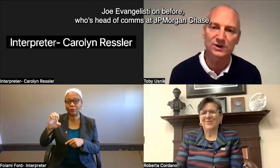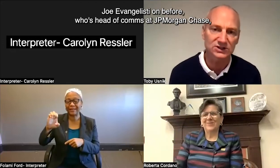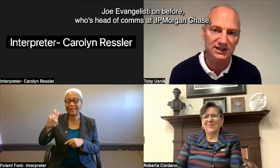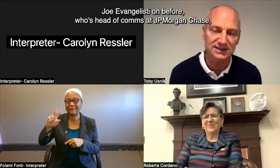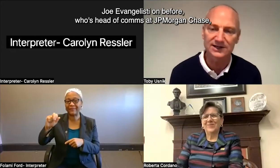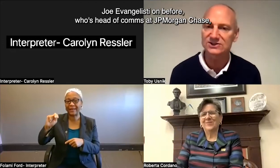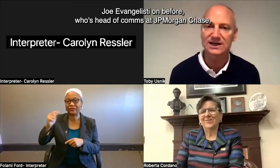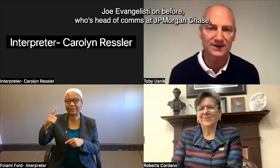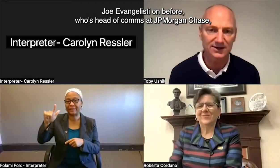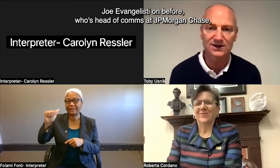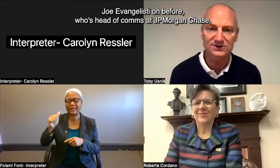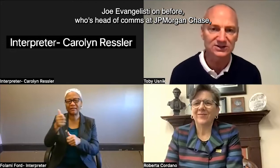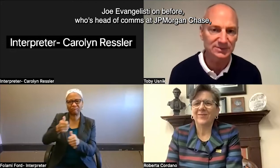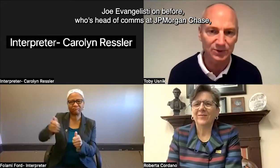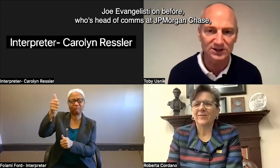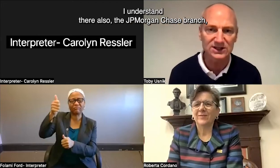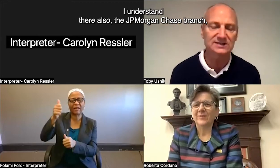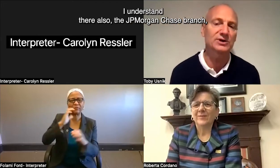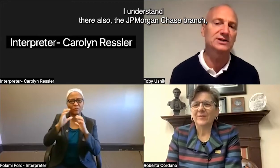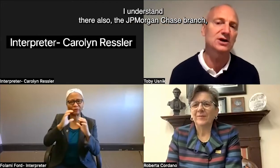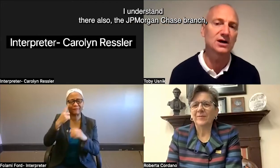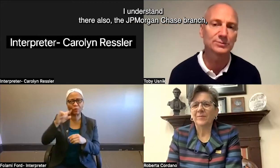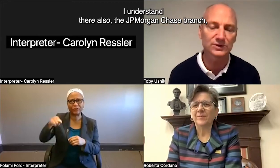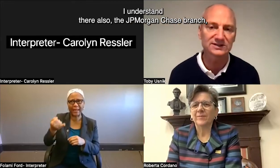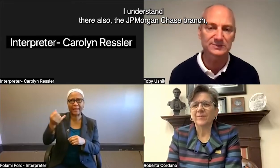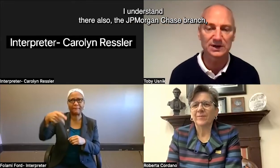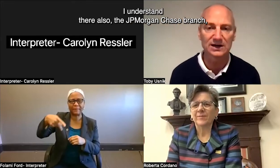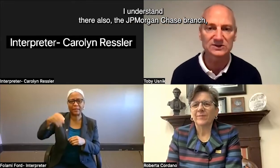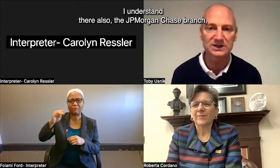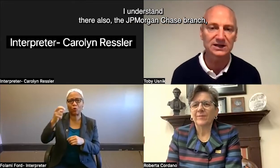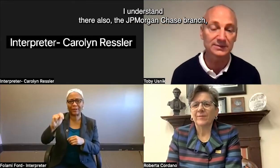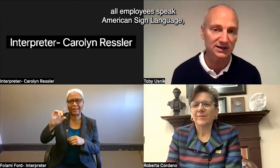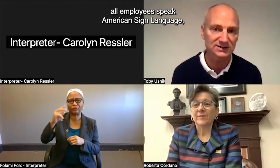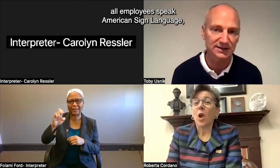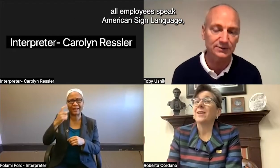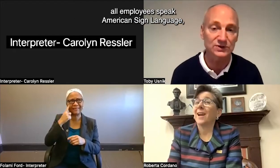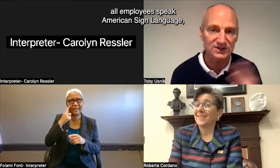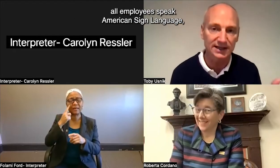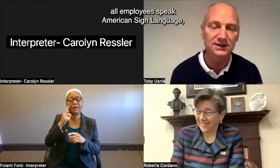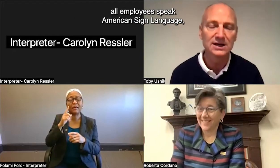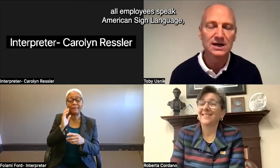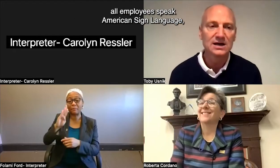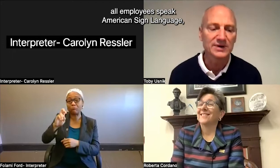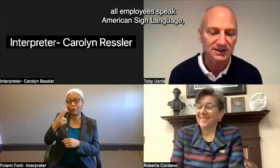JPMorgan Chase. I understand they're also the JPMorgan Chase branch. All employees speak American Sign Language.